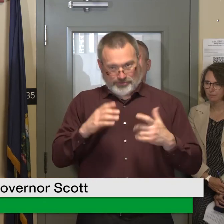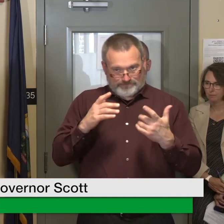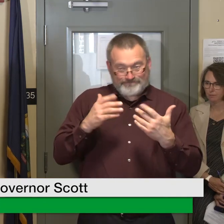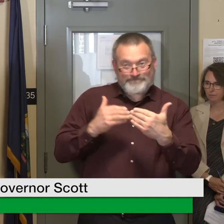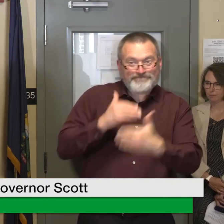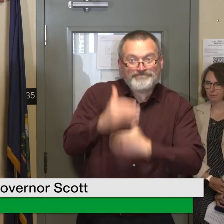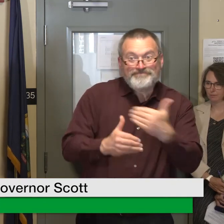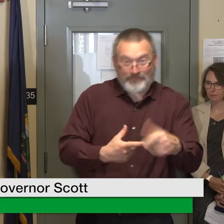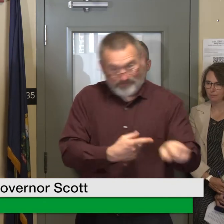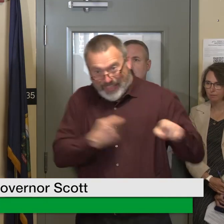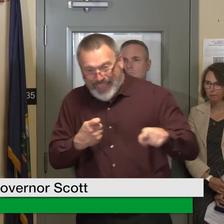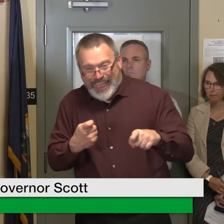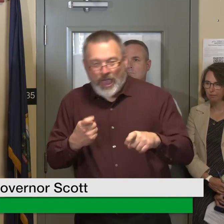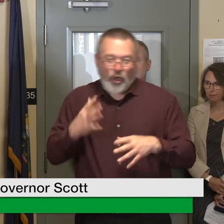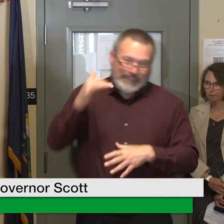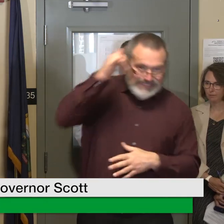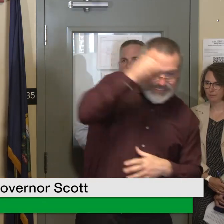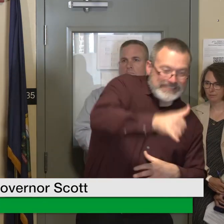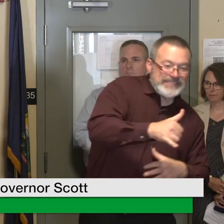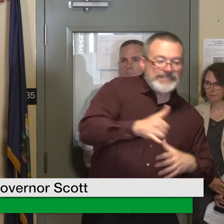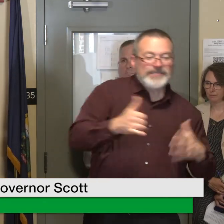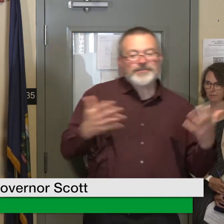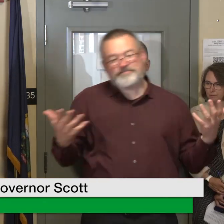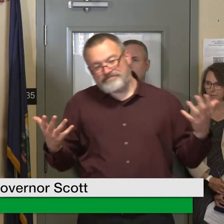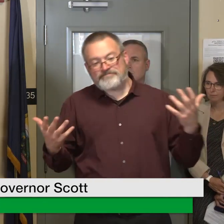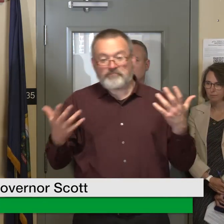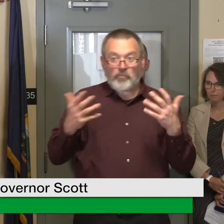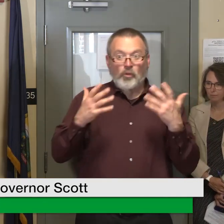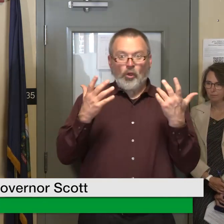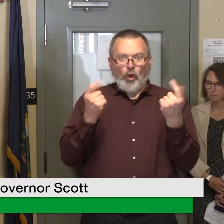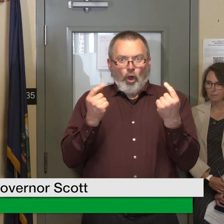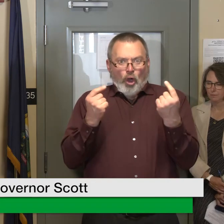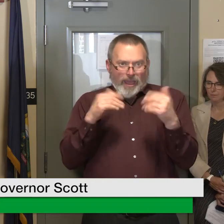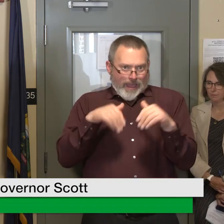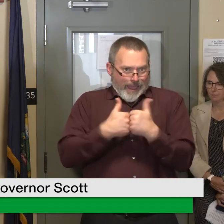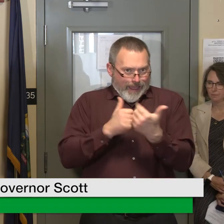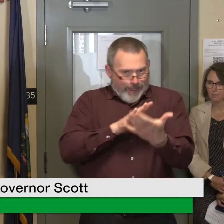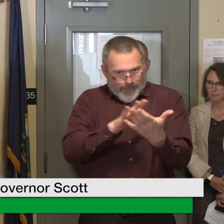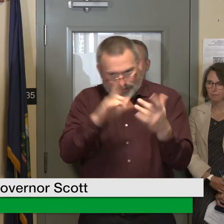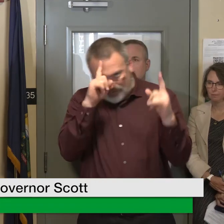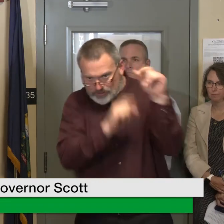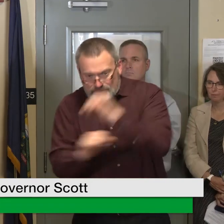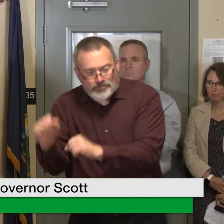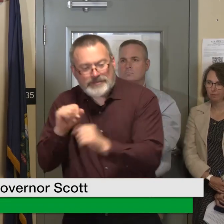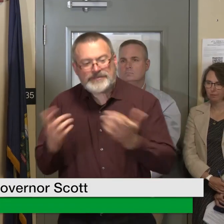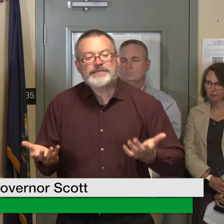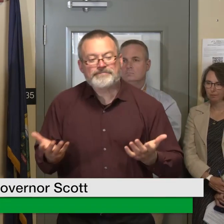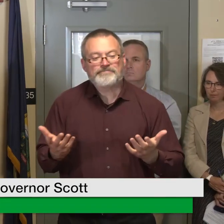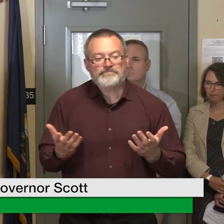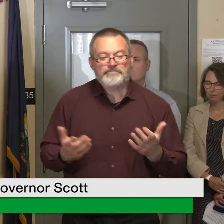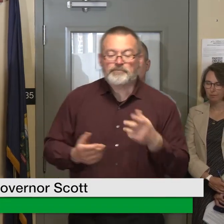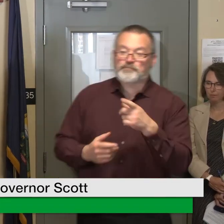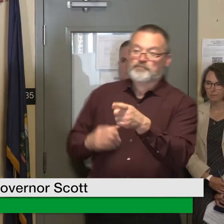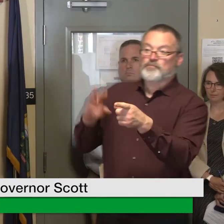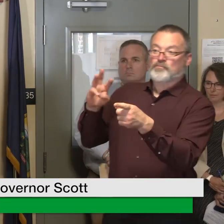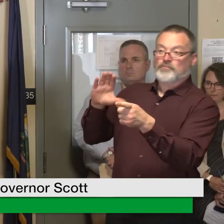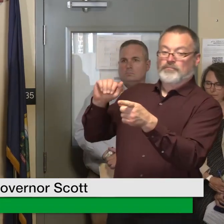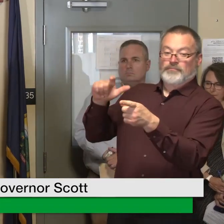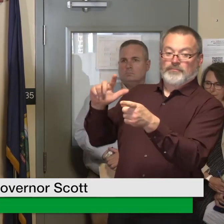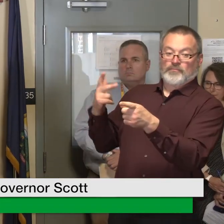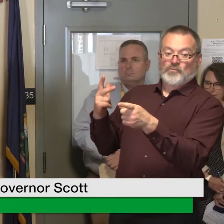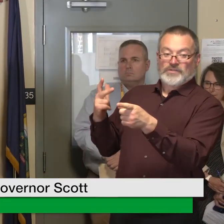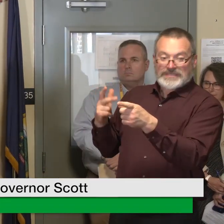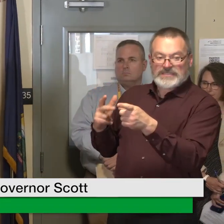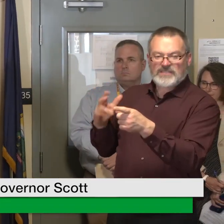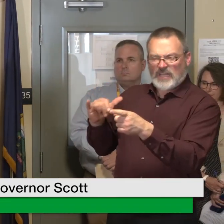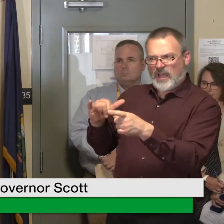of projects we're pursuing. Given that Lake Champlain is arguably one of the biggest economic drivers in the state, as you mentioned,